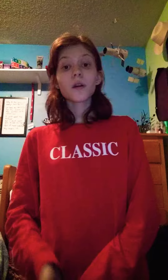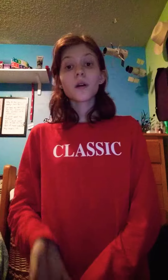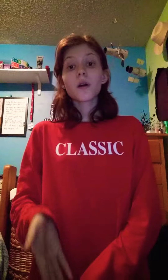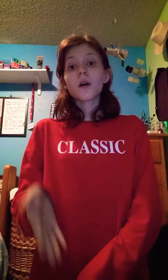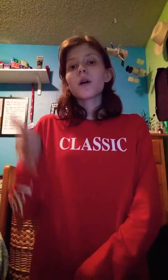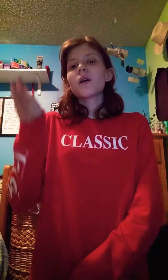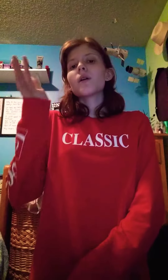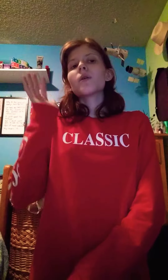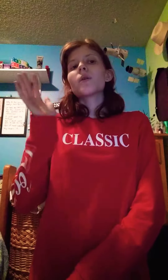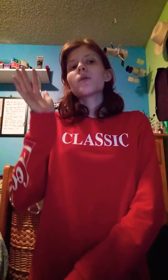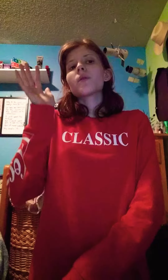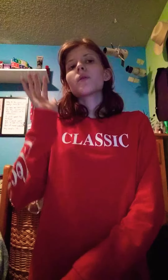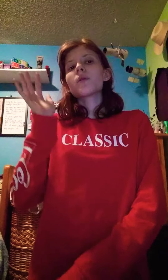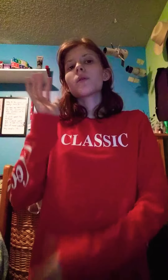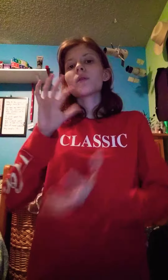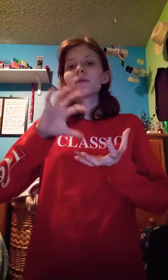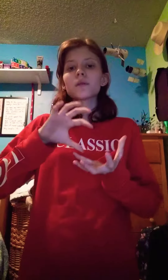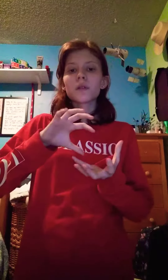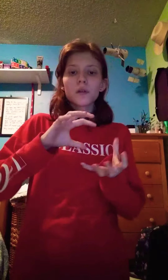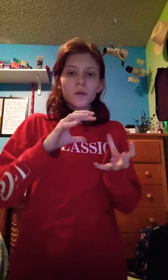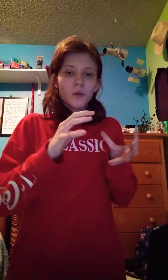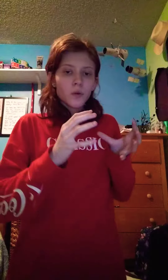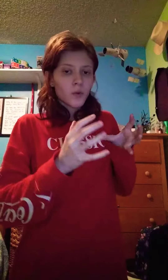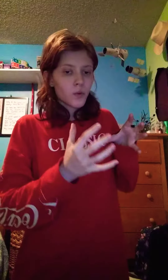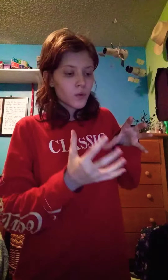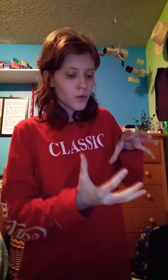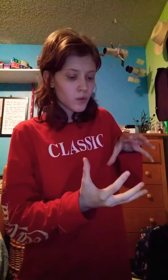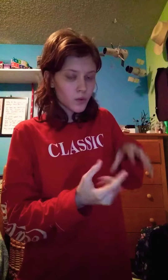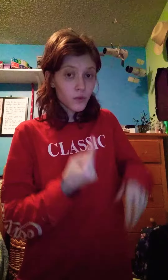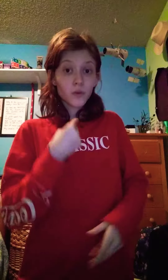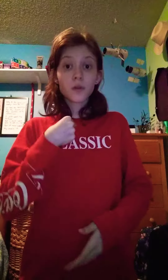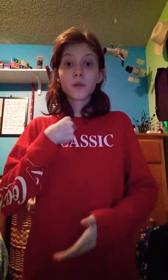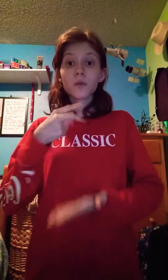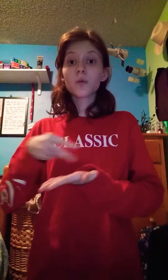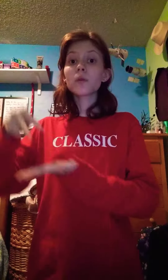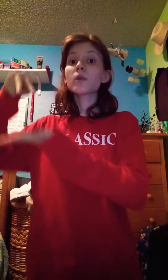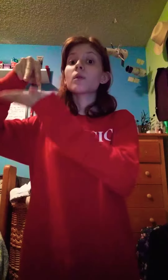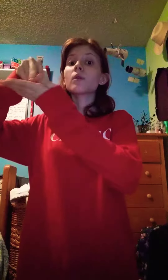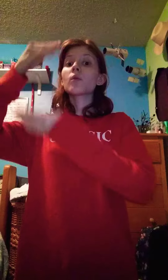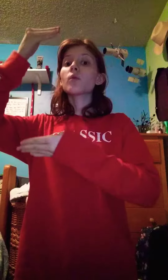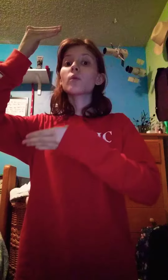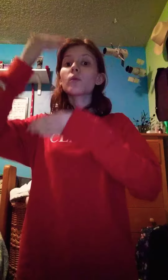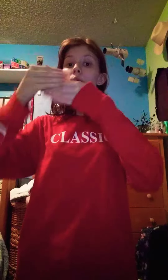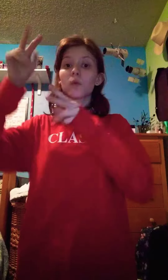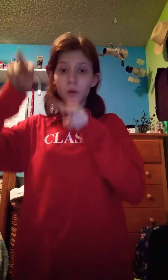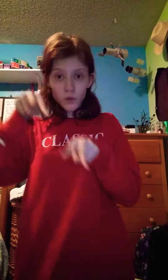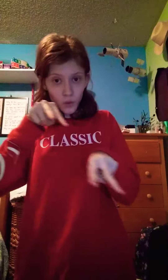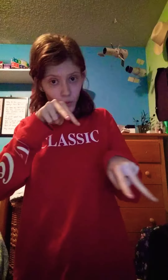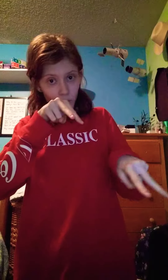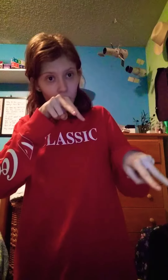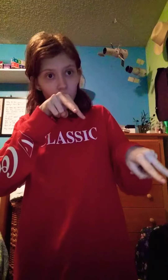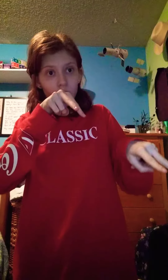All those days watching fungermintals, all those years